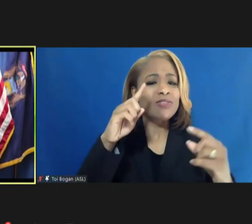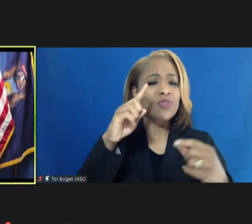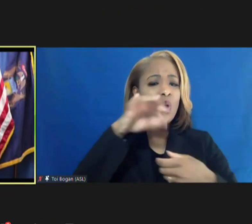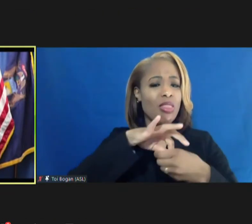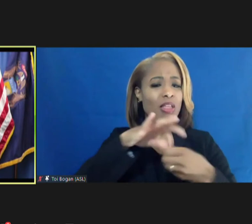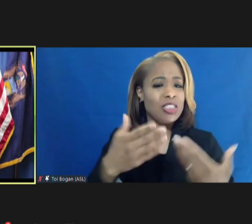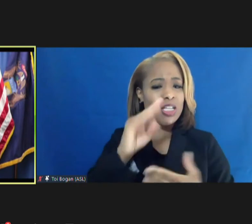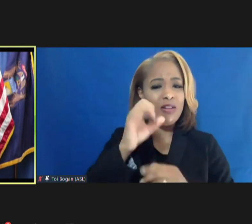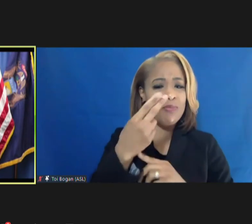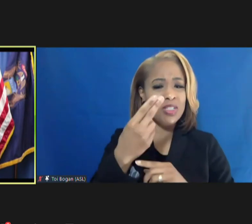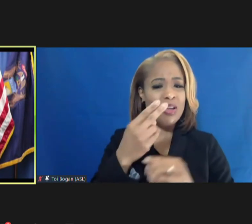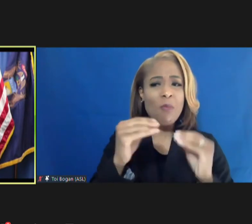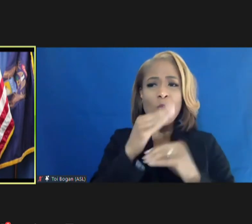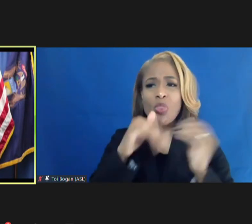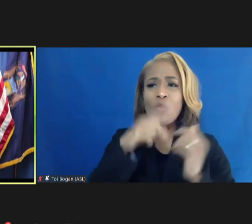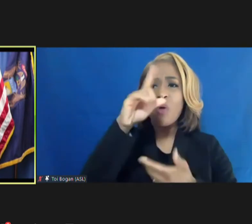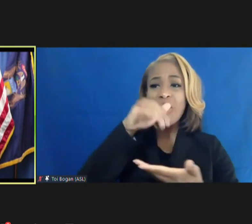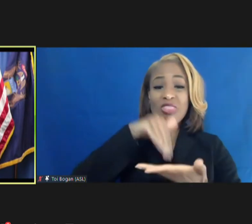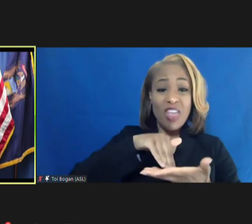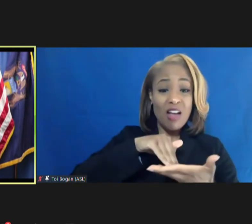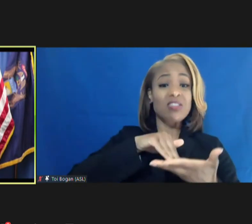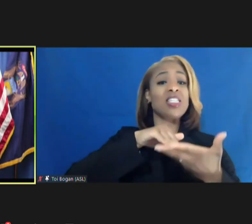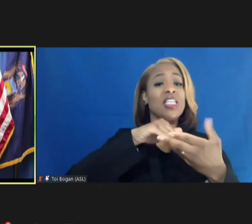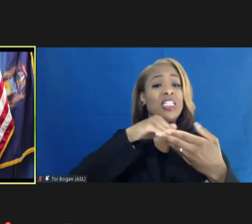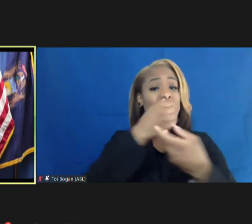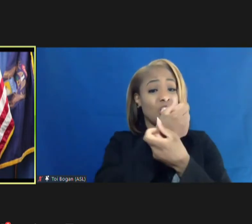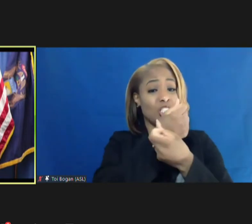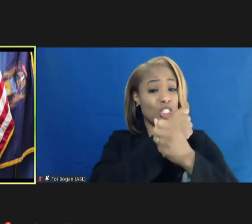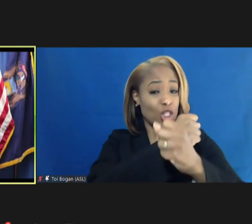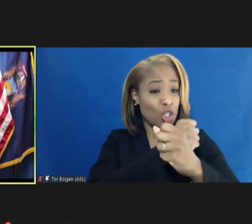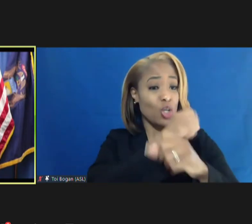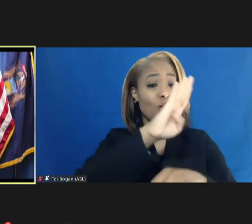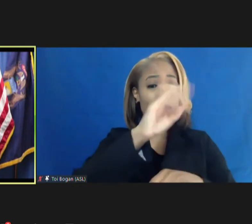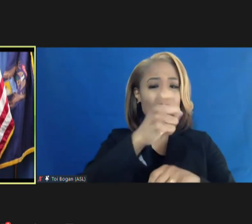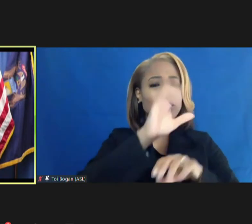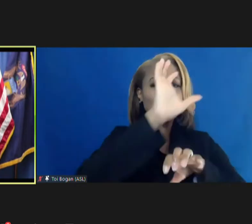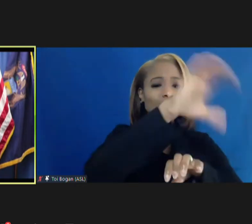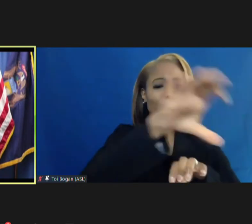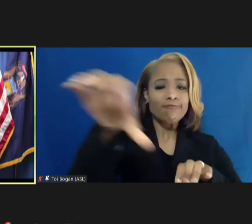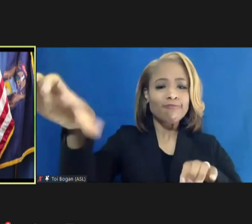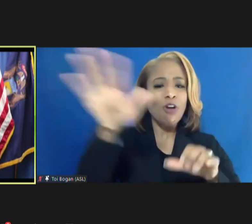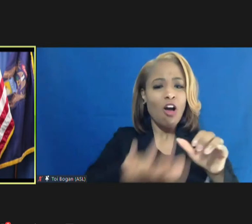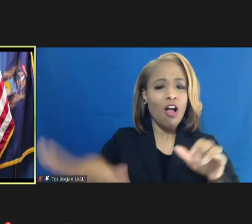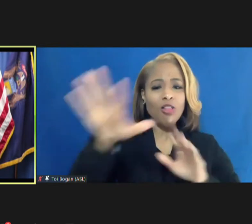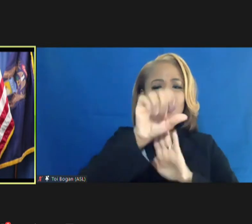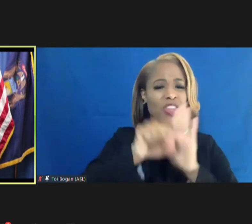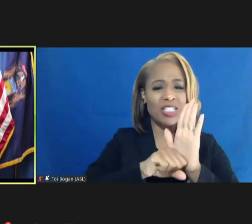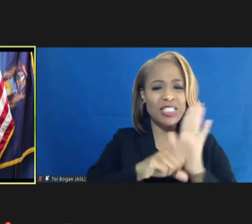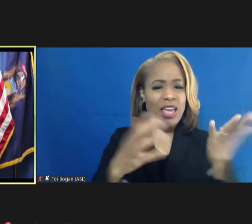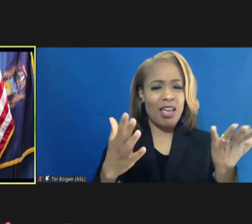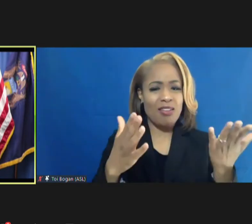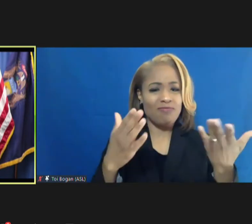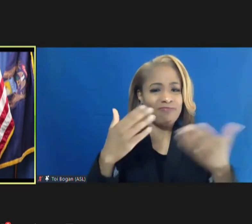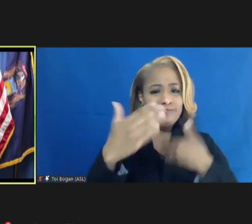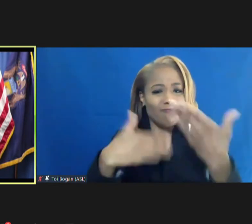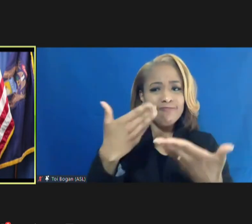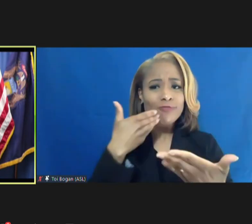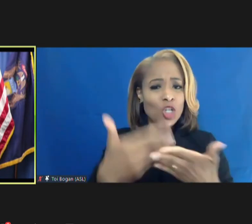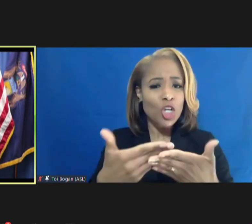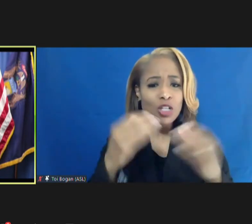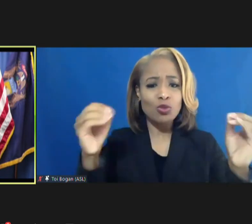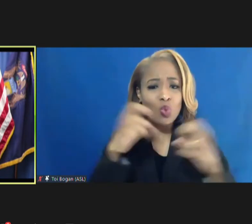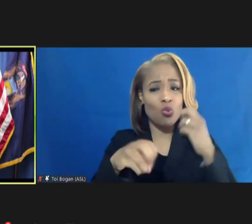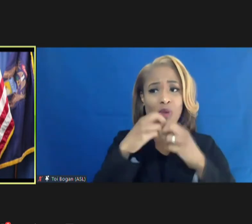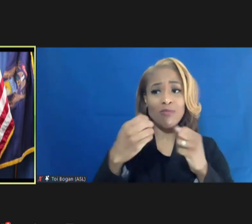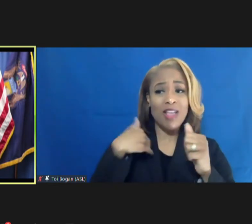over 1,000 drop boxes were securely placed all across the state, and it worked well. They were secure. Things went smoothly. There were no problems. There was